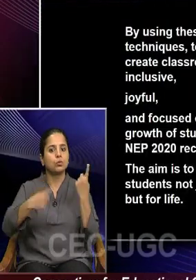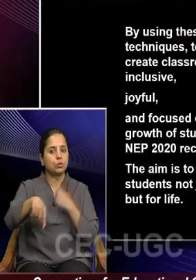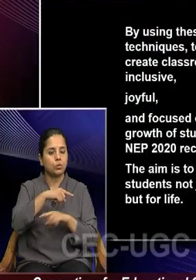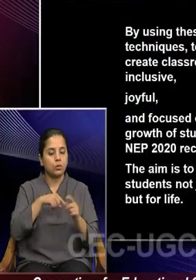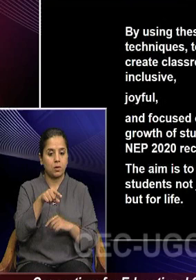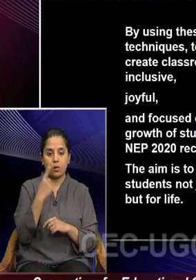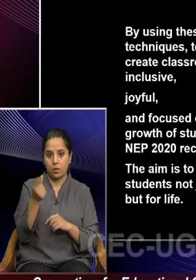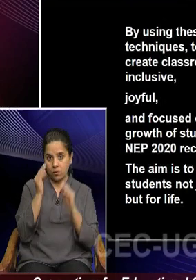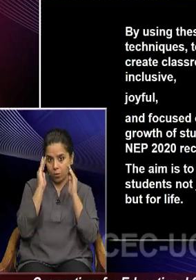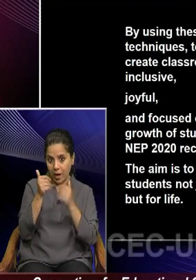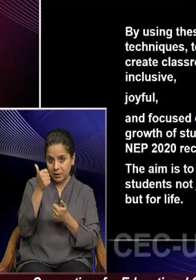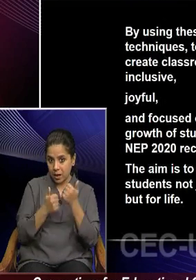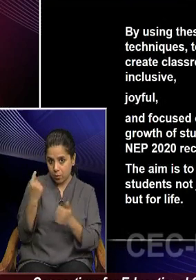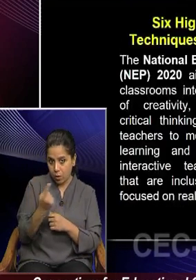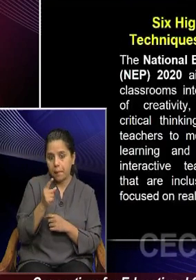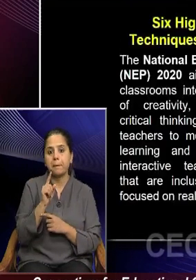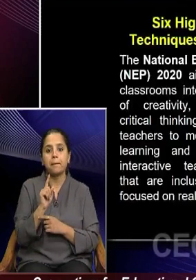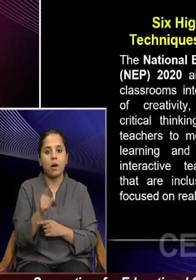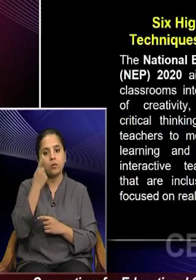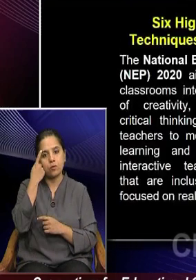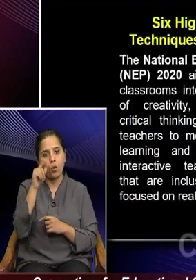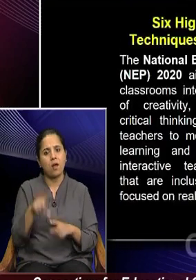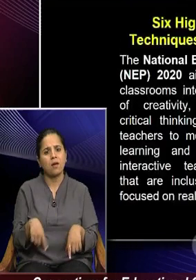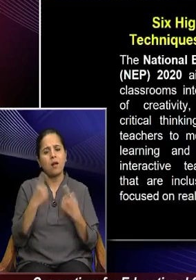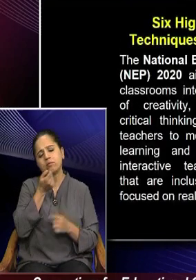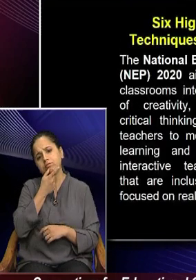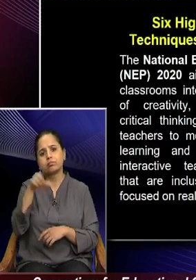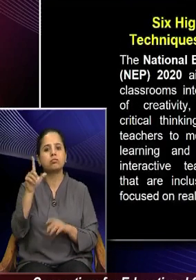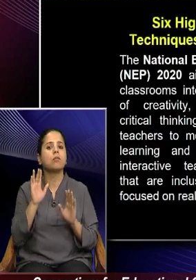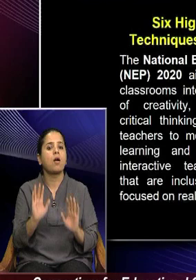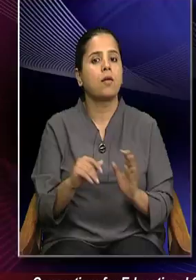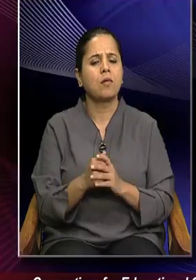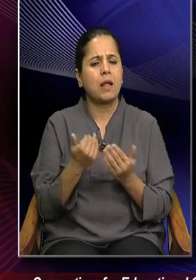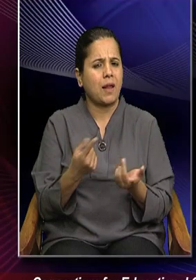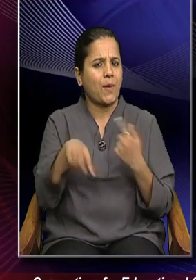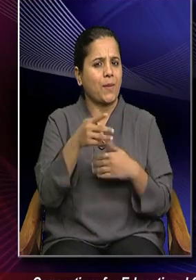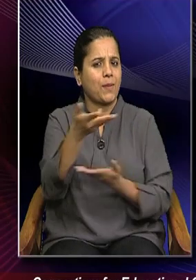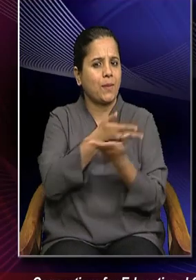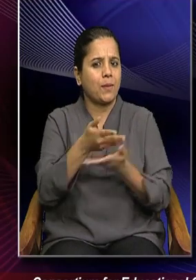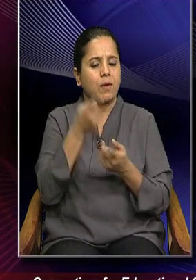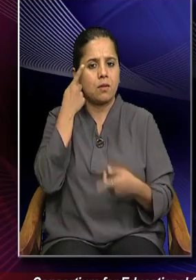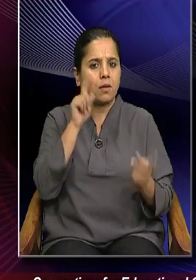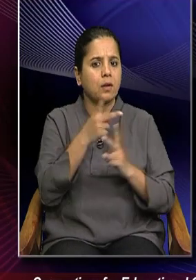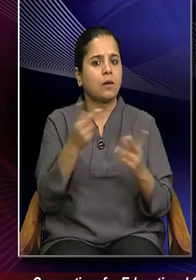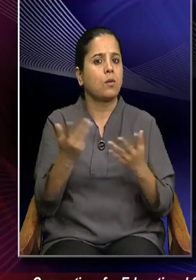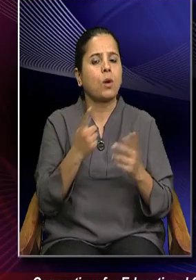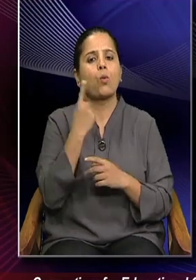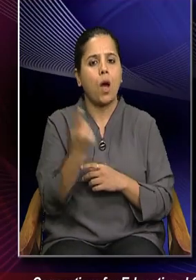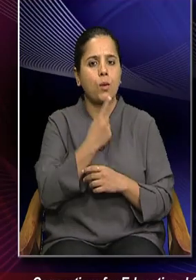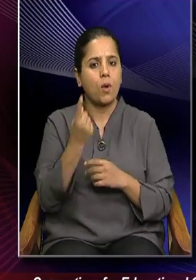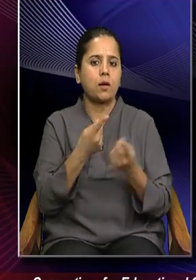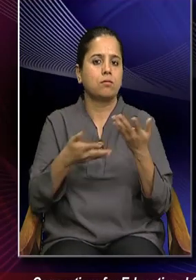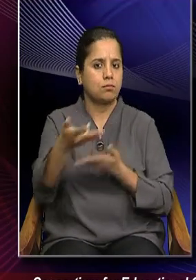not just for the exams but for the lifetime. So, let us discuss these strategies one by